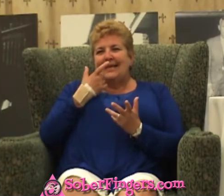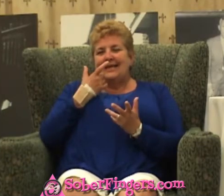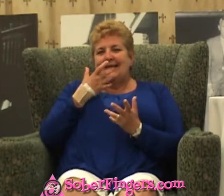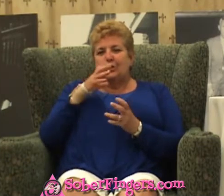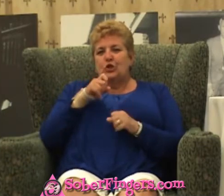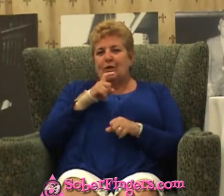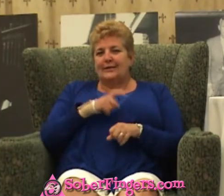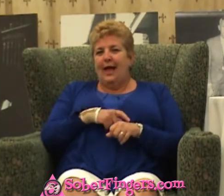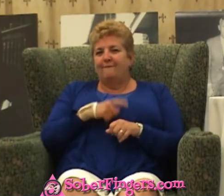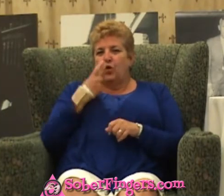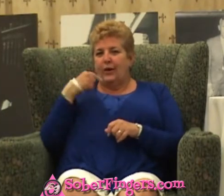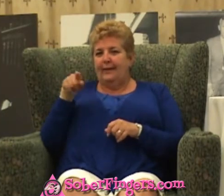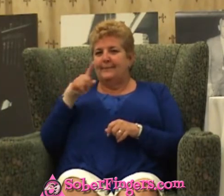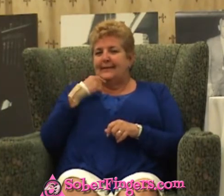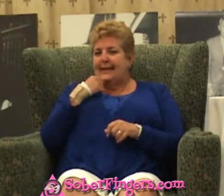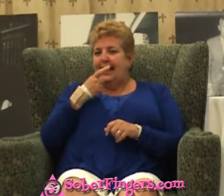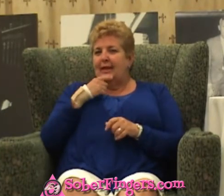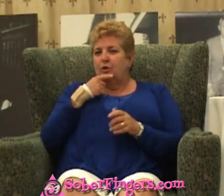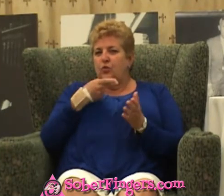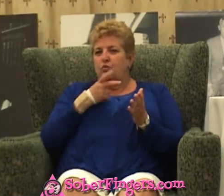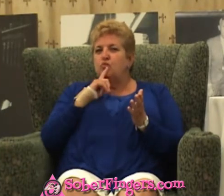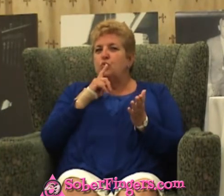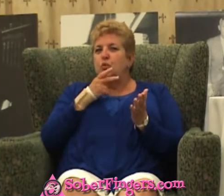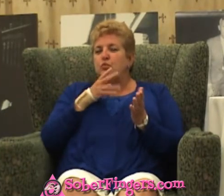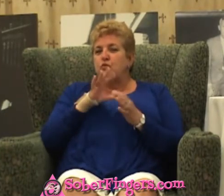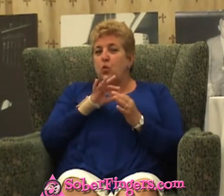real true story where he had to watch the news. And he used to have to tell me about it.